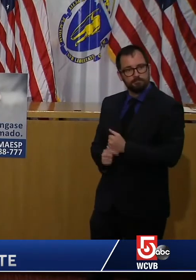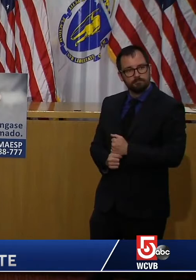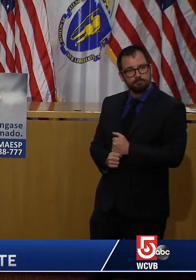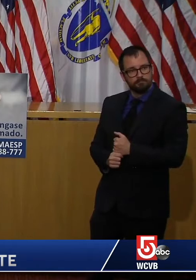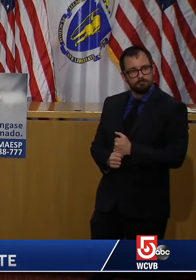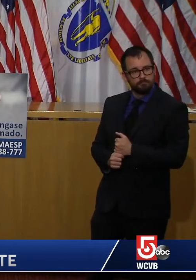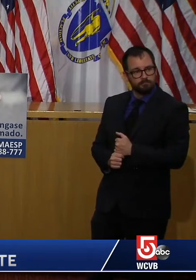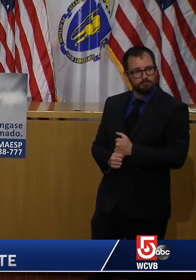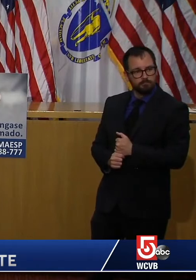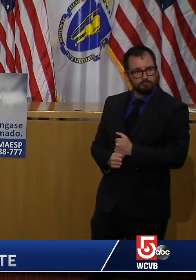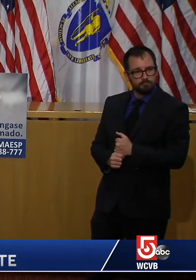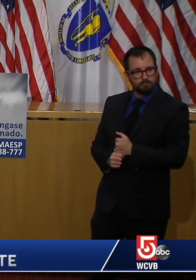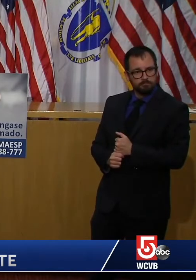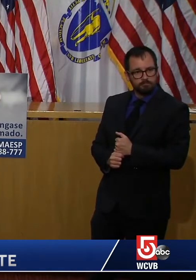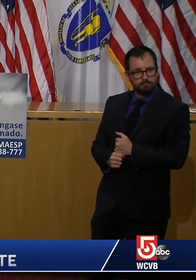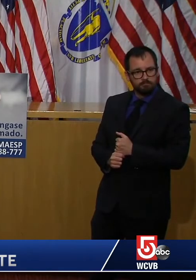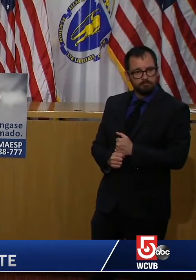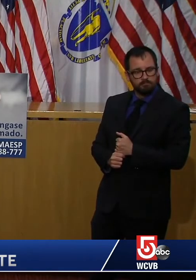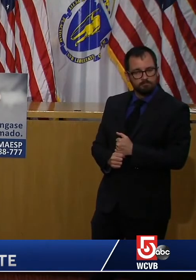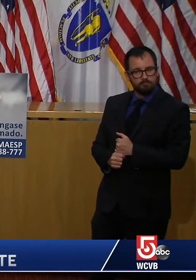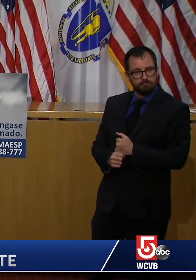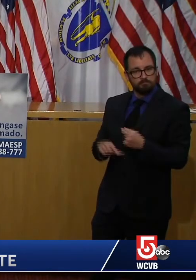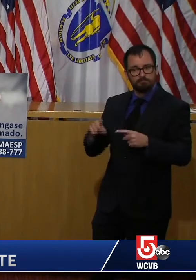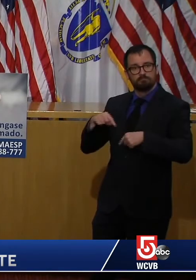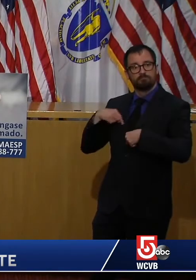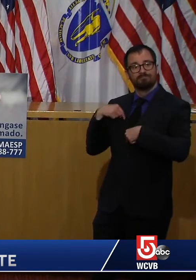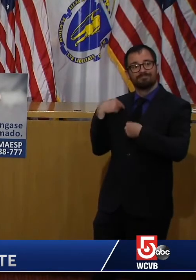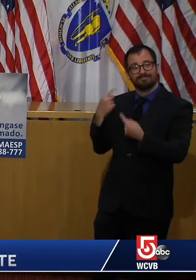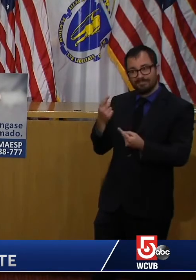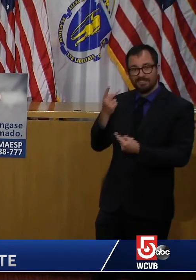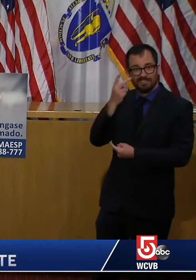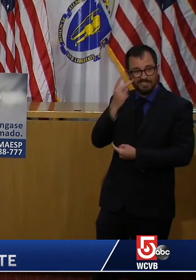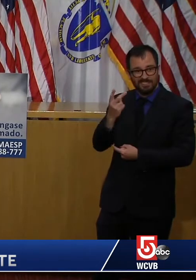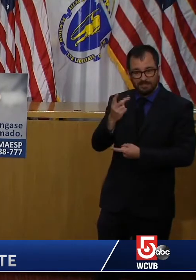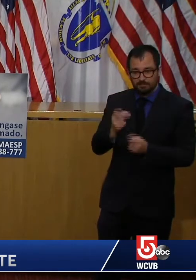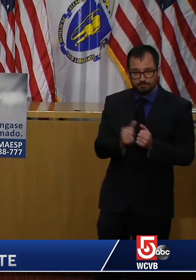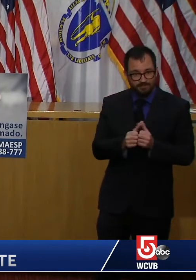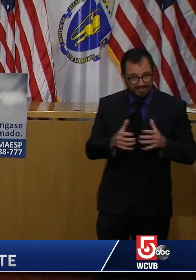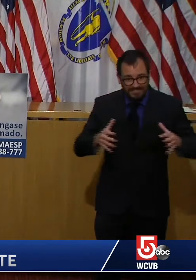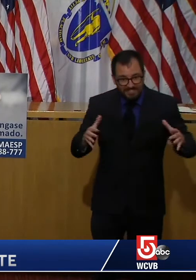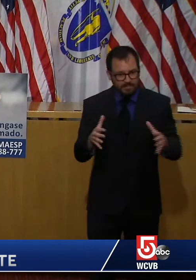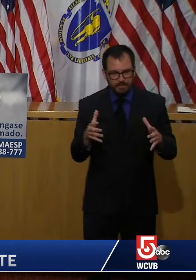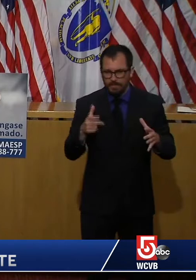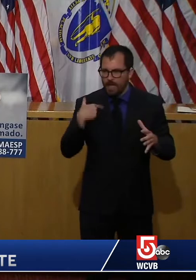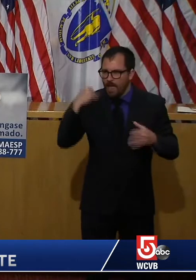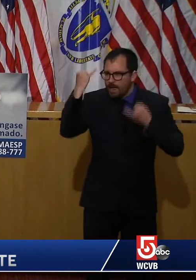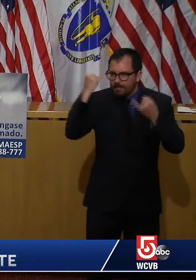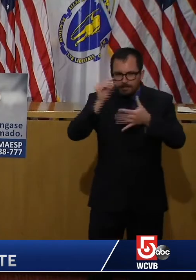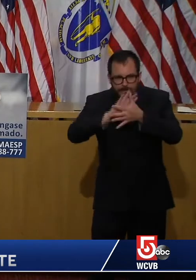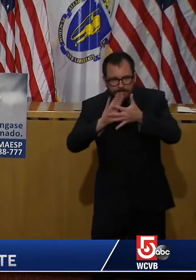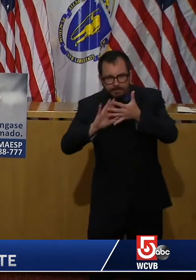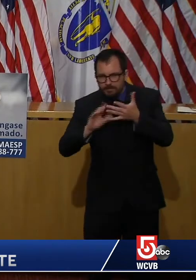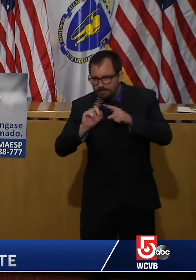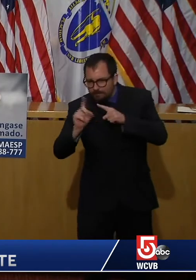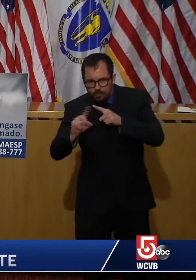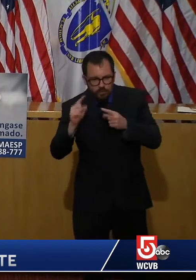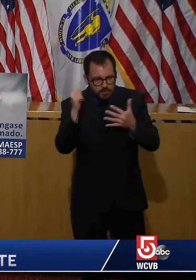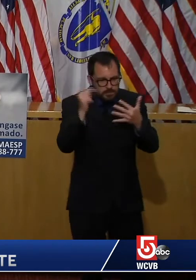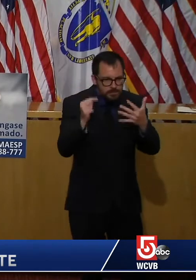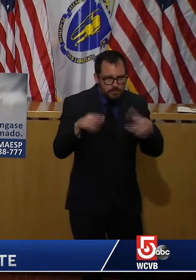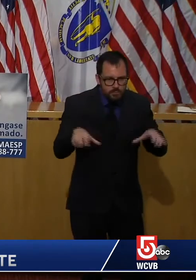have efforts to get business going on again. You'll be hearing back from them in a week over a week. Are those two things going